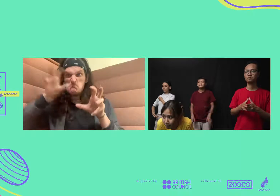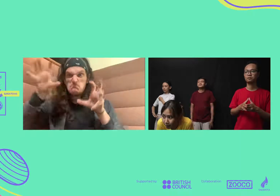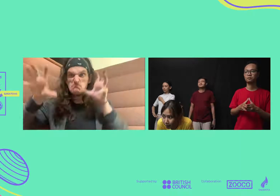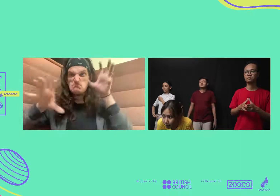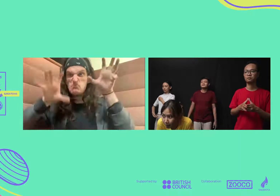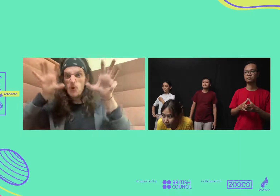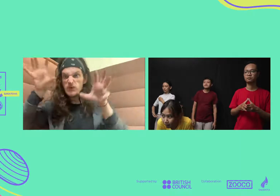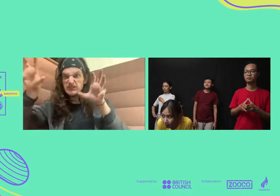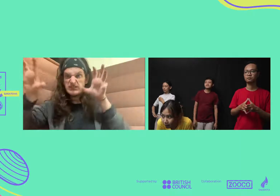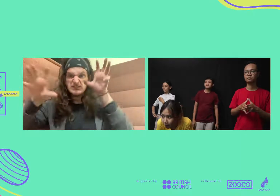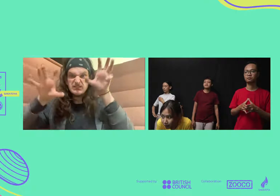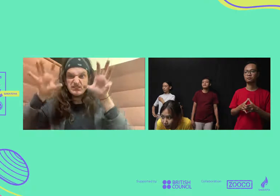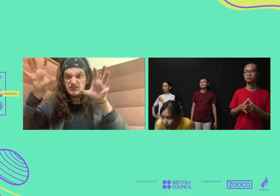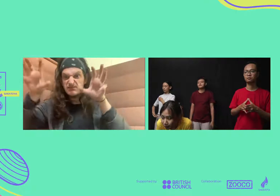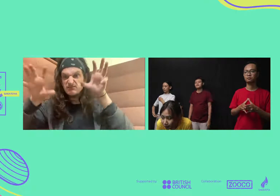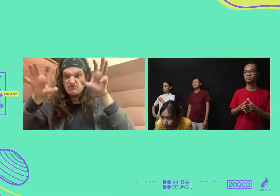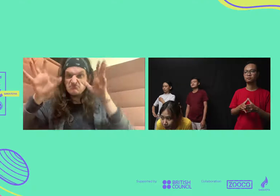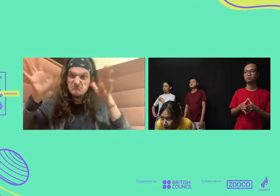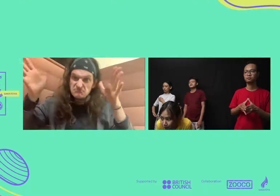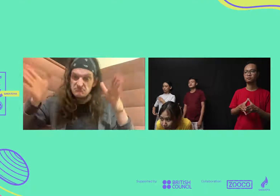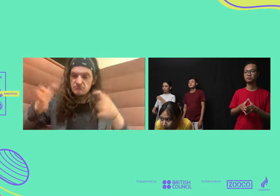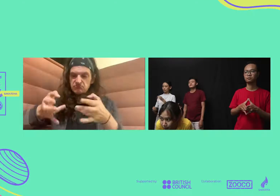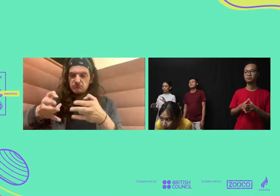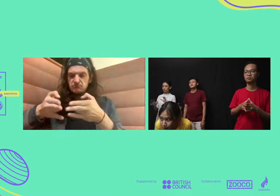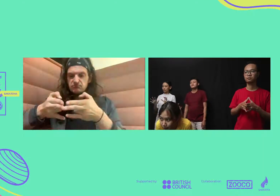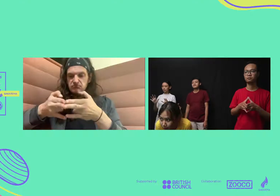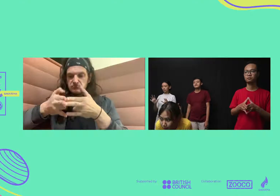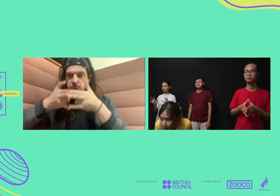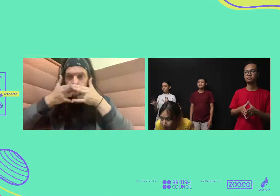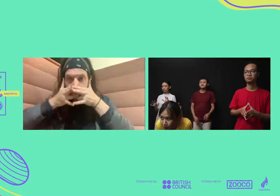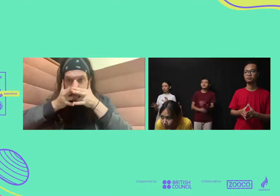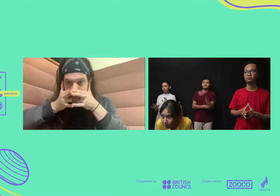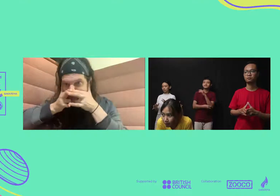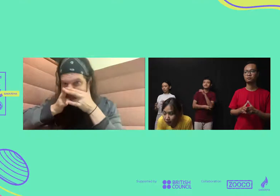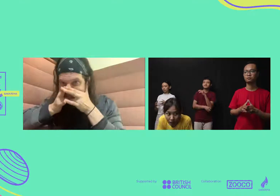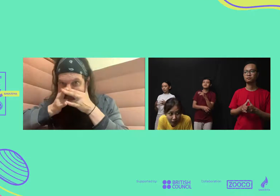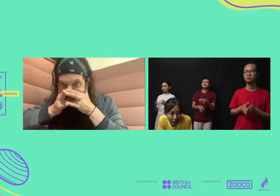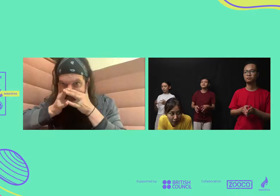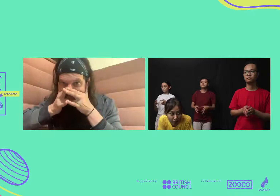And if you were to then change that, it could become maybe a monster.